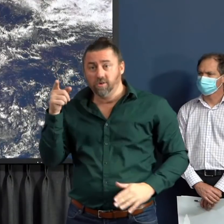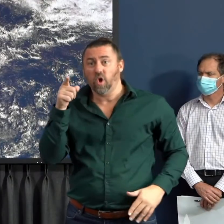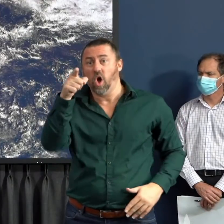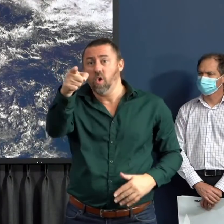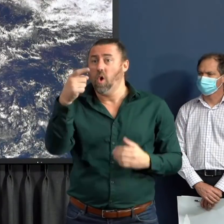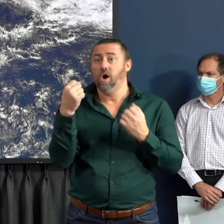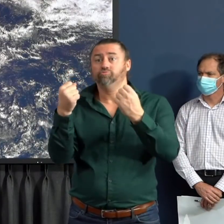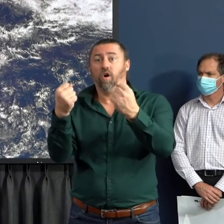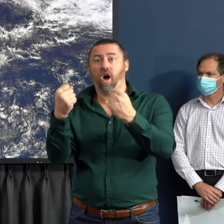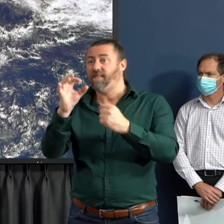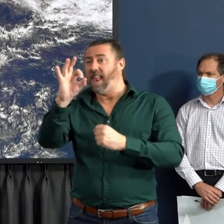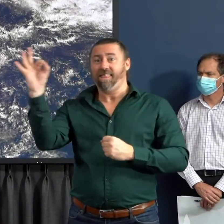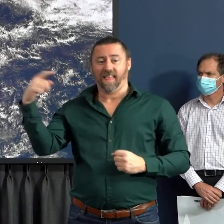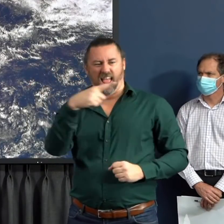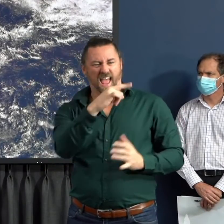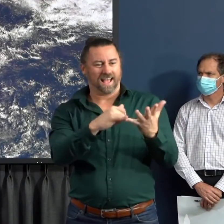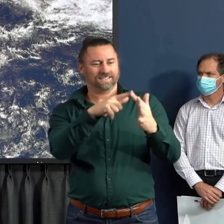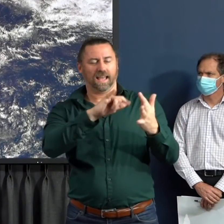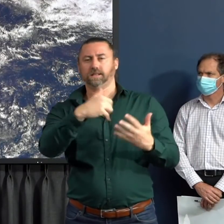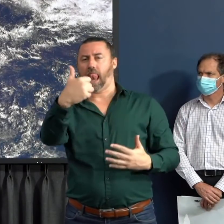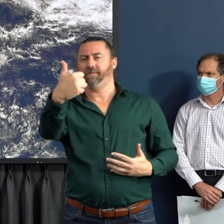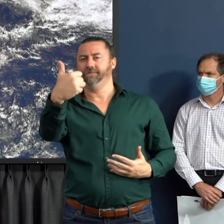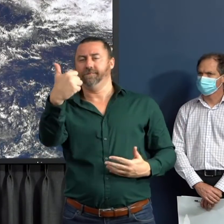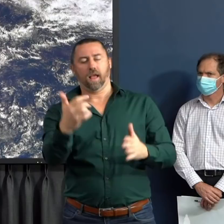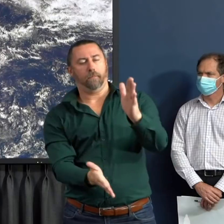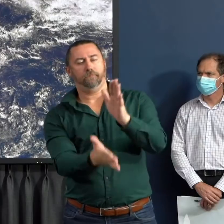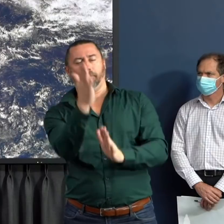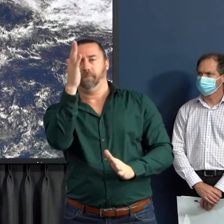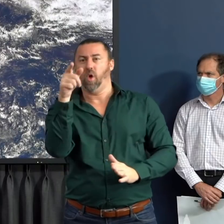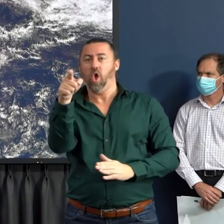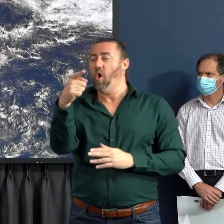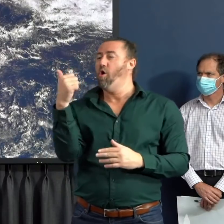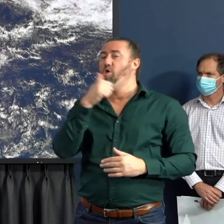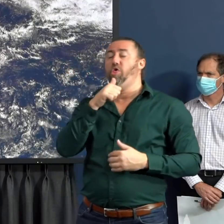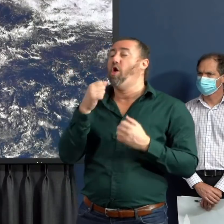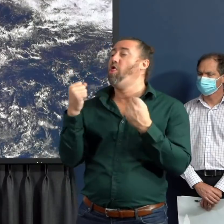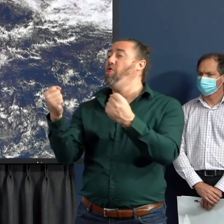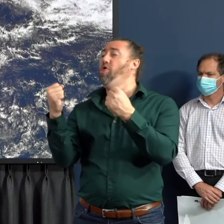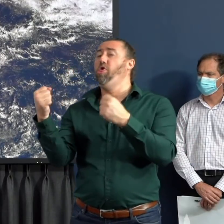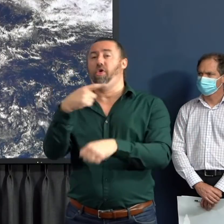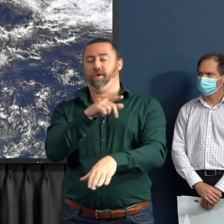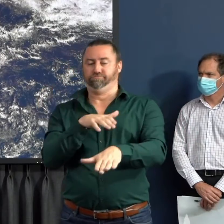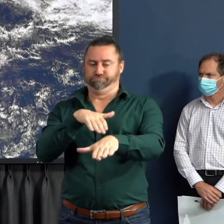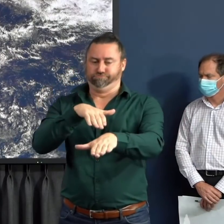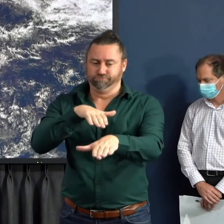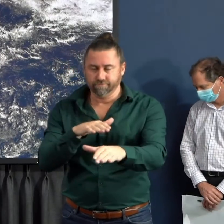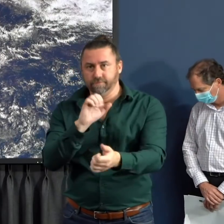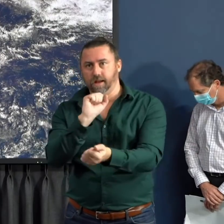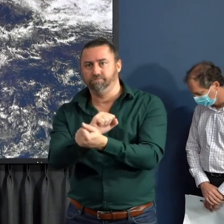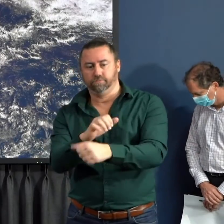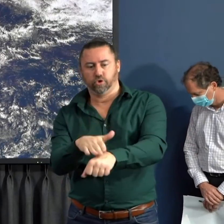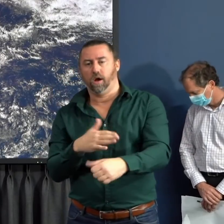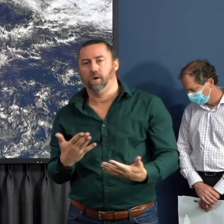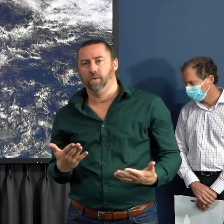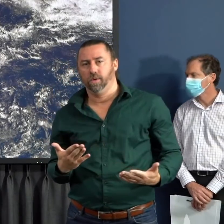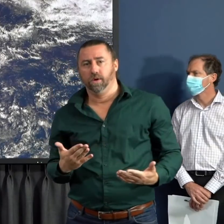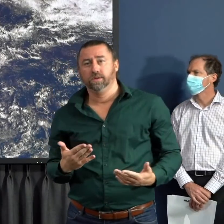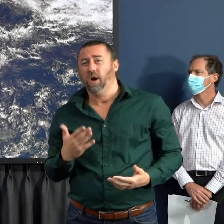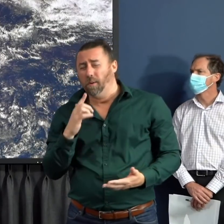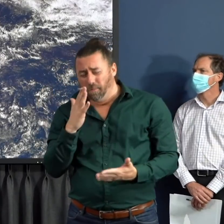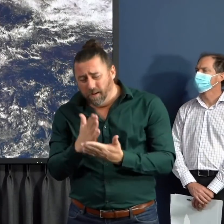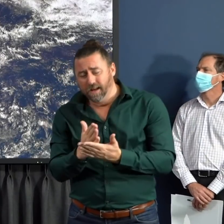unnecessary traffic, we can help those critical workers do their job. I guess my most important message, though, to the people of Brisbane is